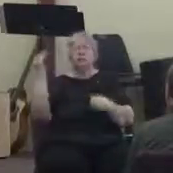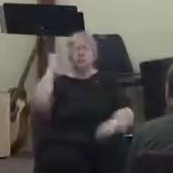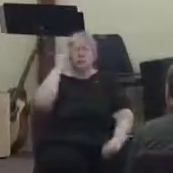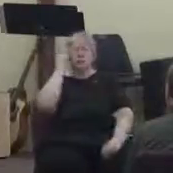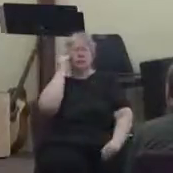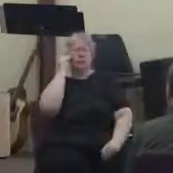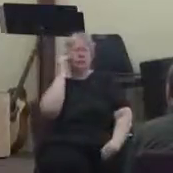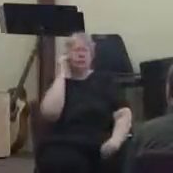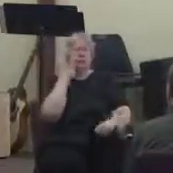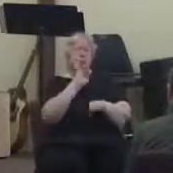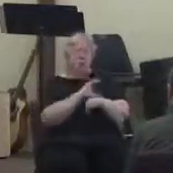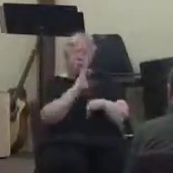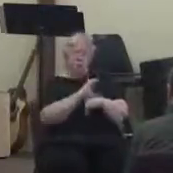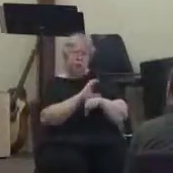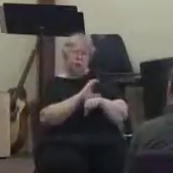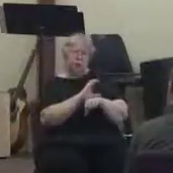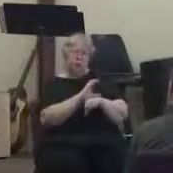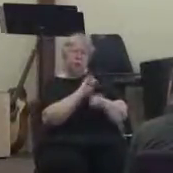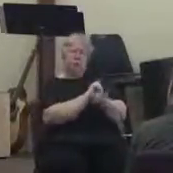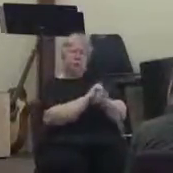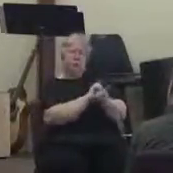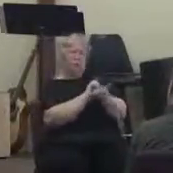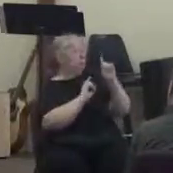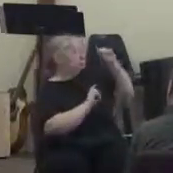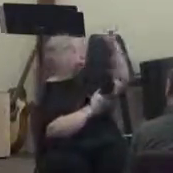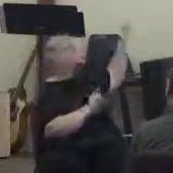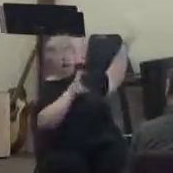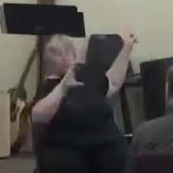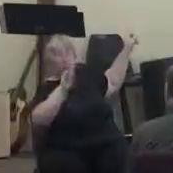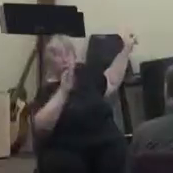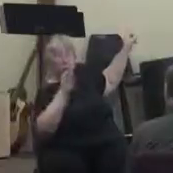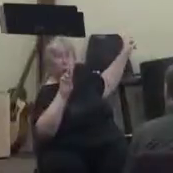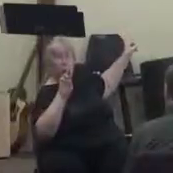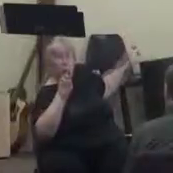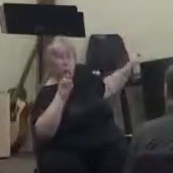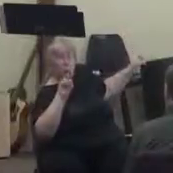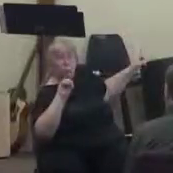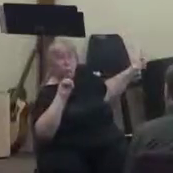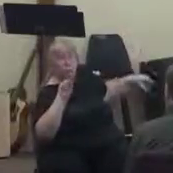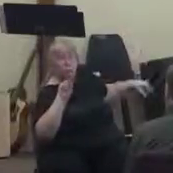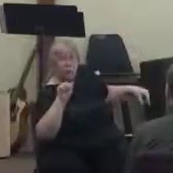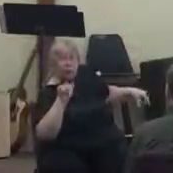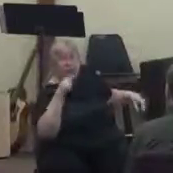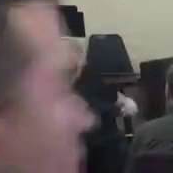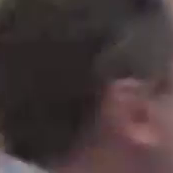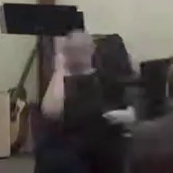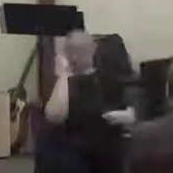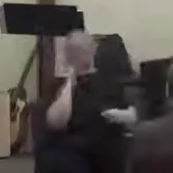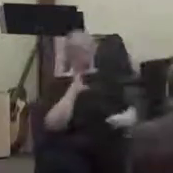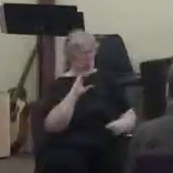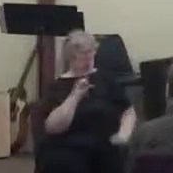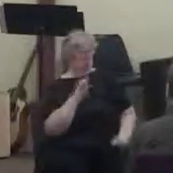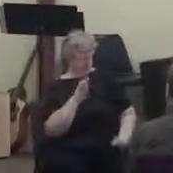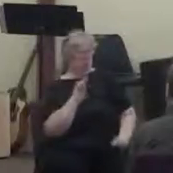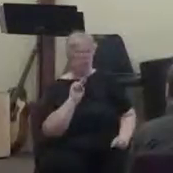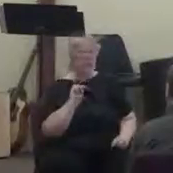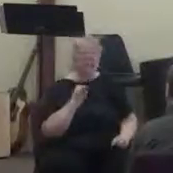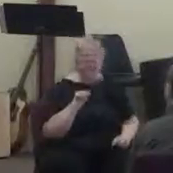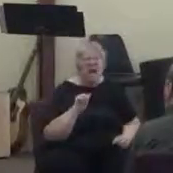Doctor Ministries over in Corona. And you're thinking, Corona? But this man goes all over the